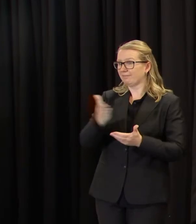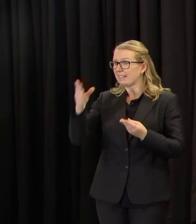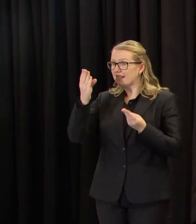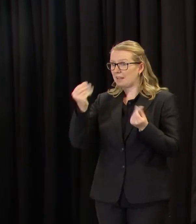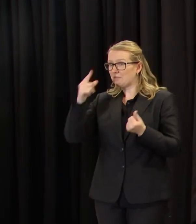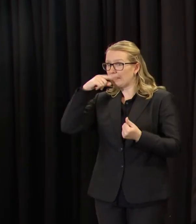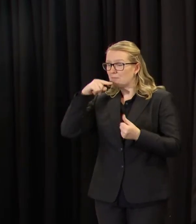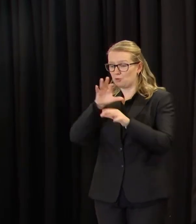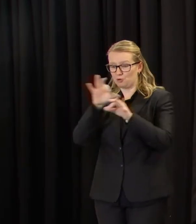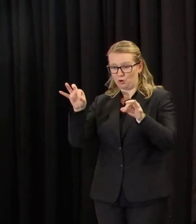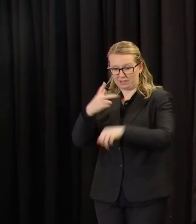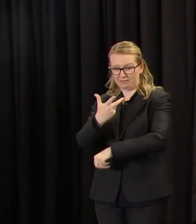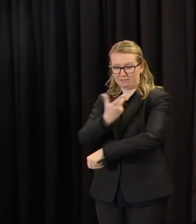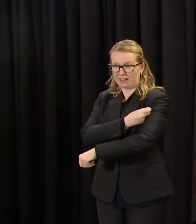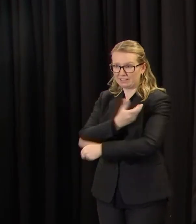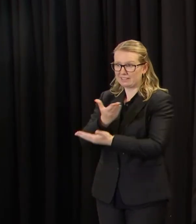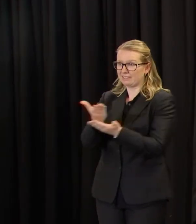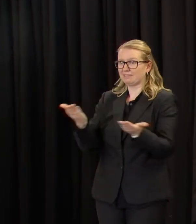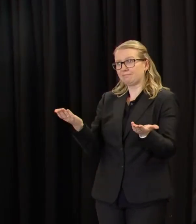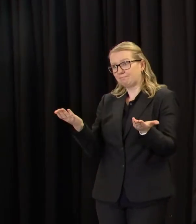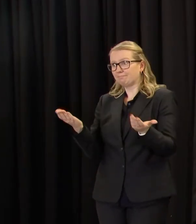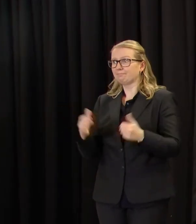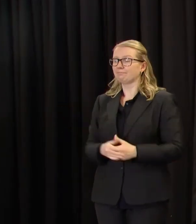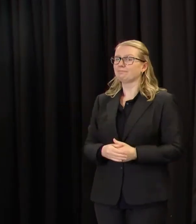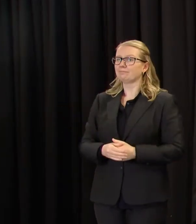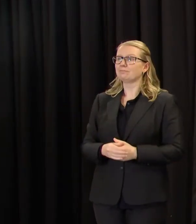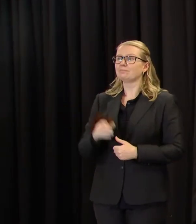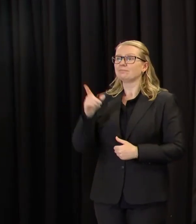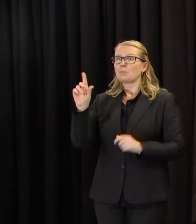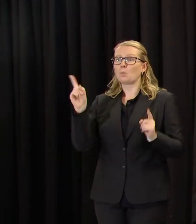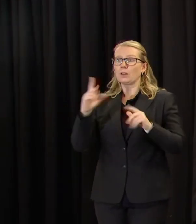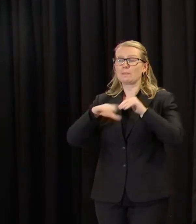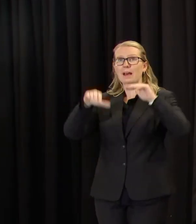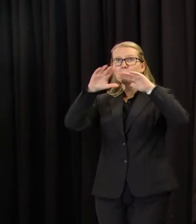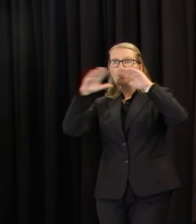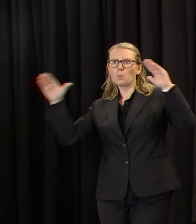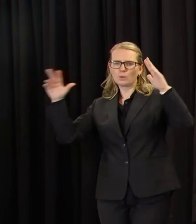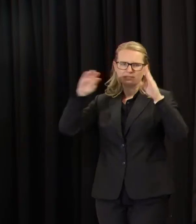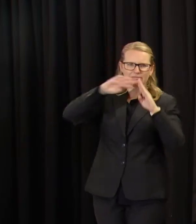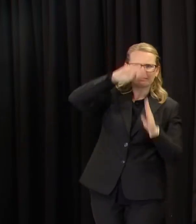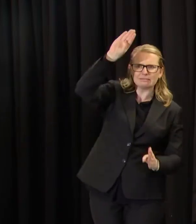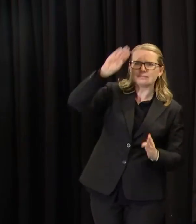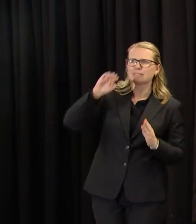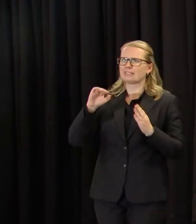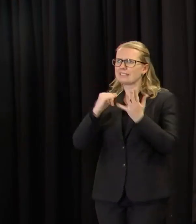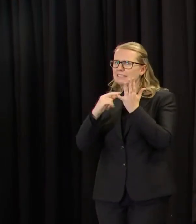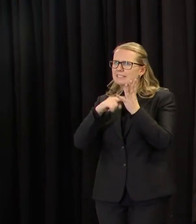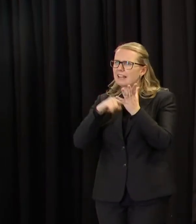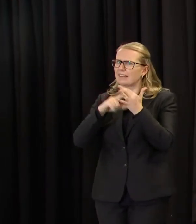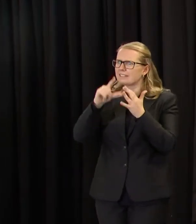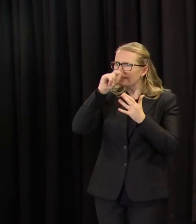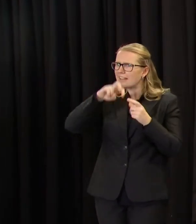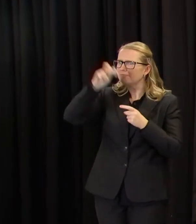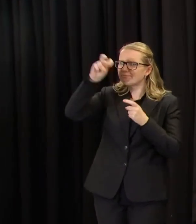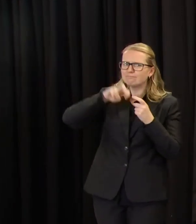safe by going and getting vaccinated. And borders reopening, 70 or 80? Not necessarily, because I think you might find that